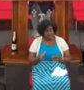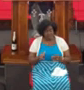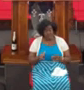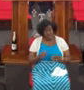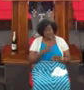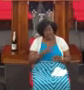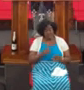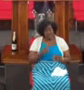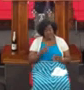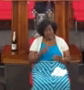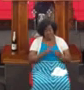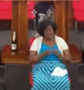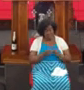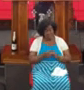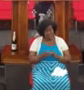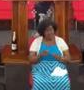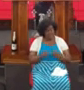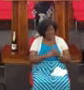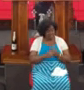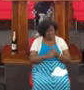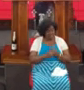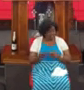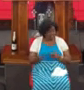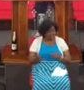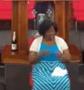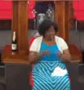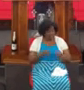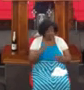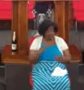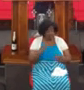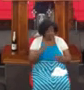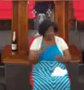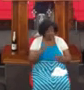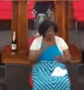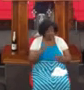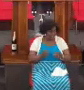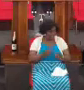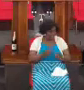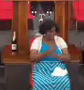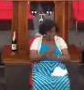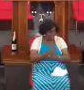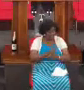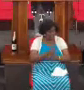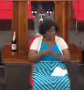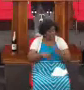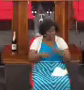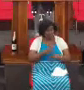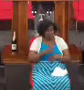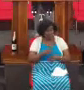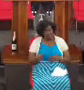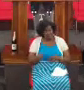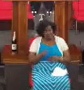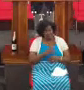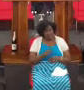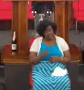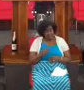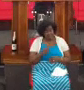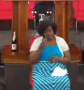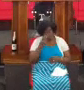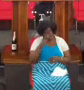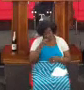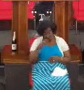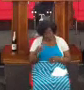Boy, religion is a dangerous thing. Be not careful. These religious people came by. And when these